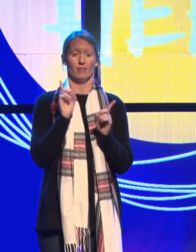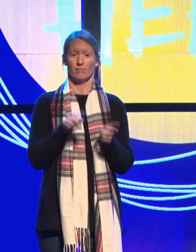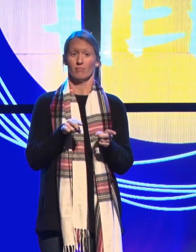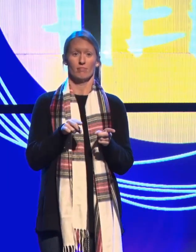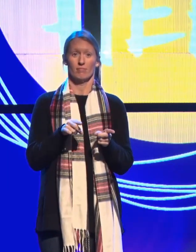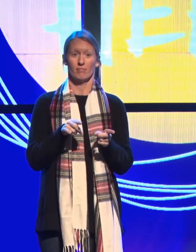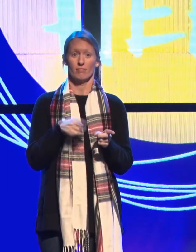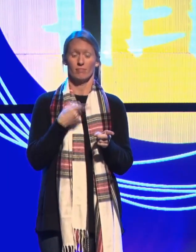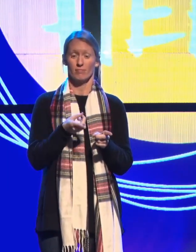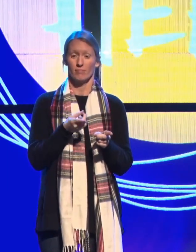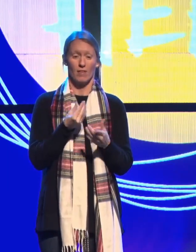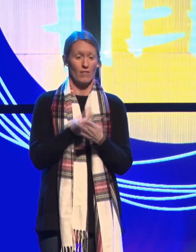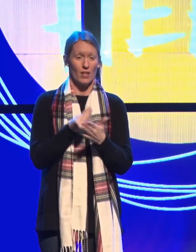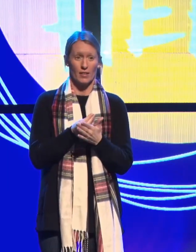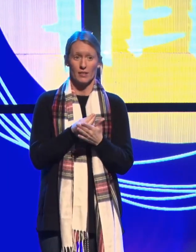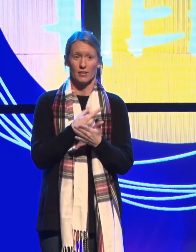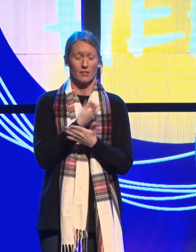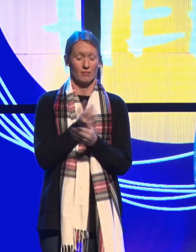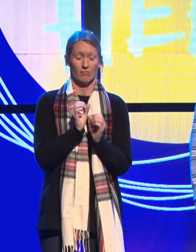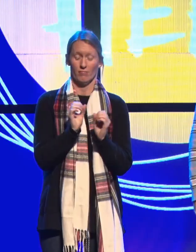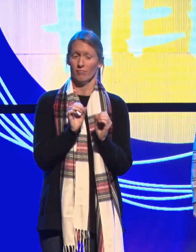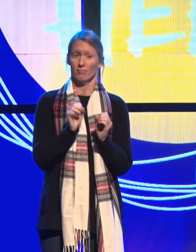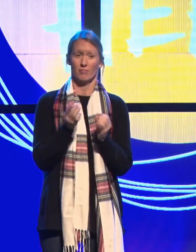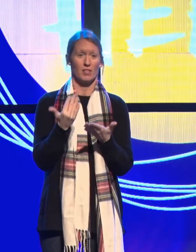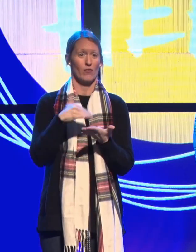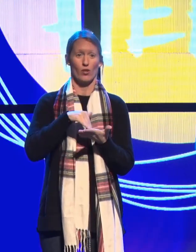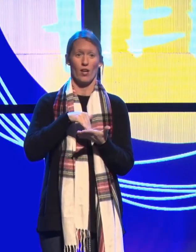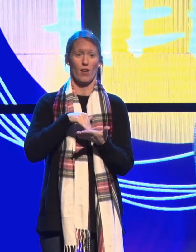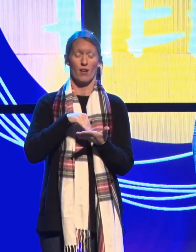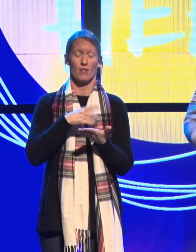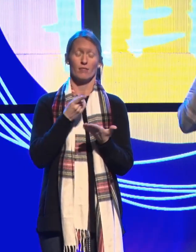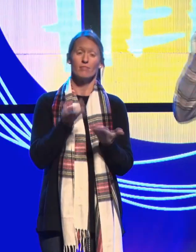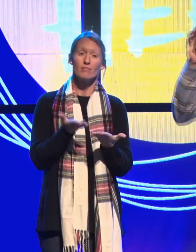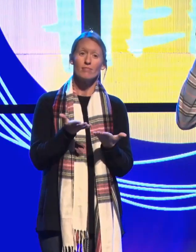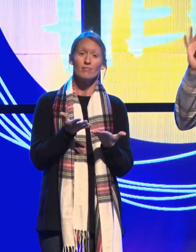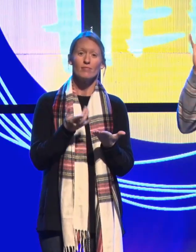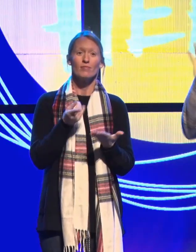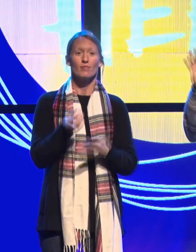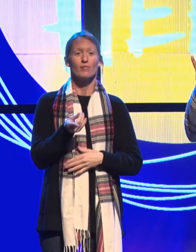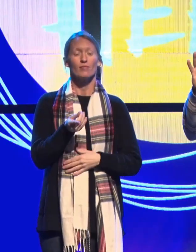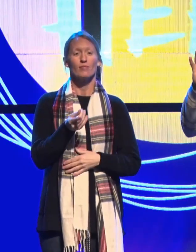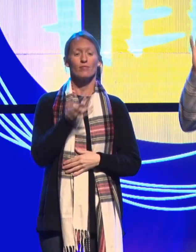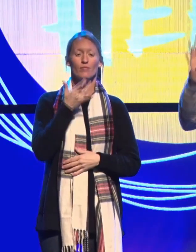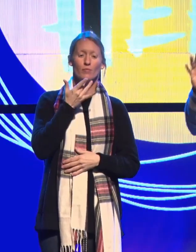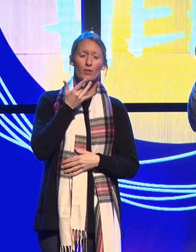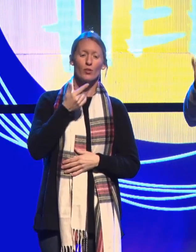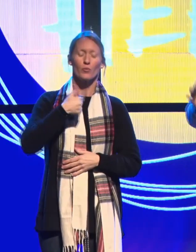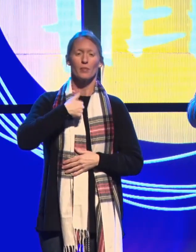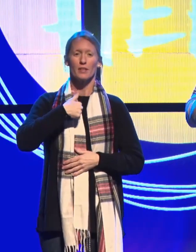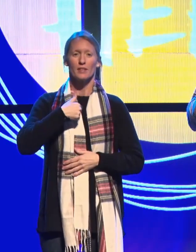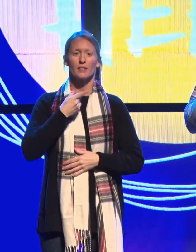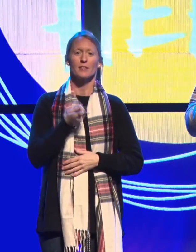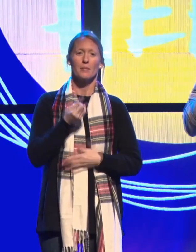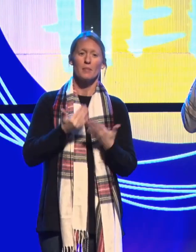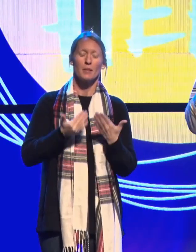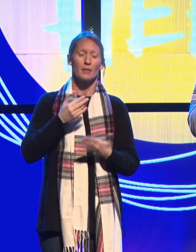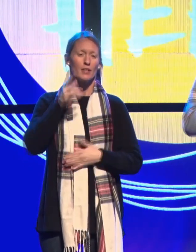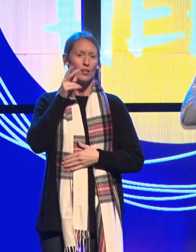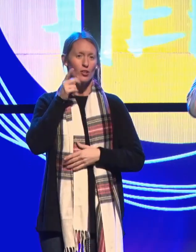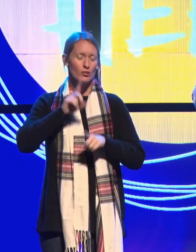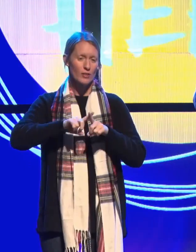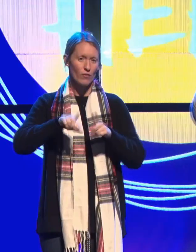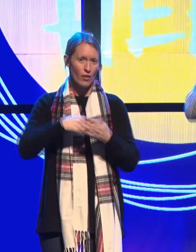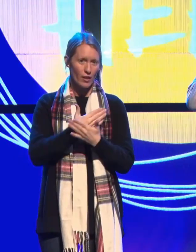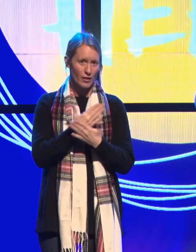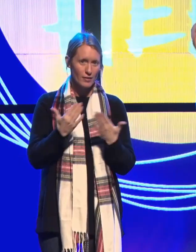series on finances ever again. Well, if you're like familiar with me, you might hear some different things you've never heard before, okay? When it comes